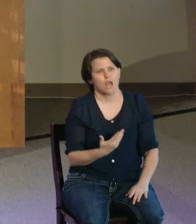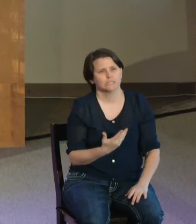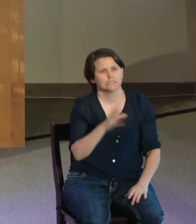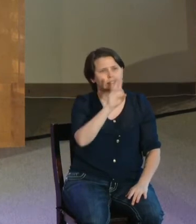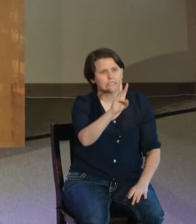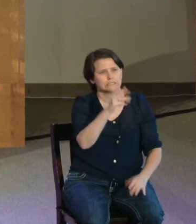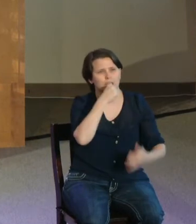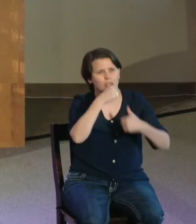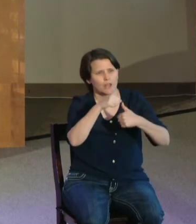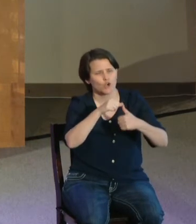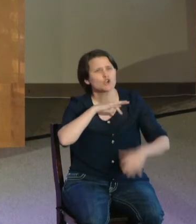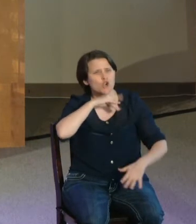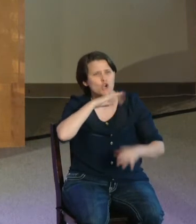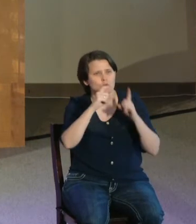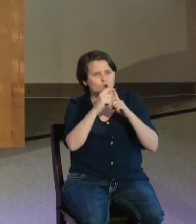word.